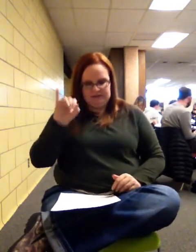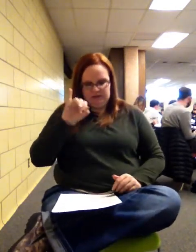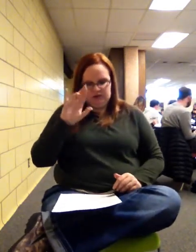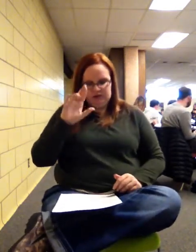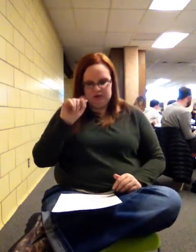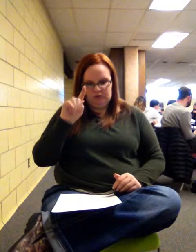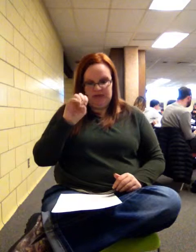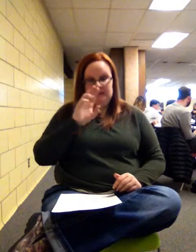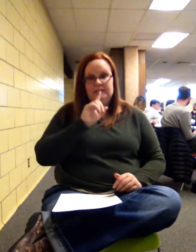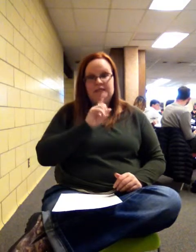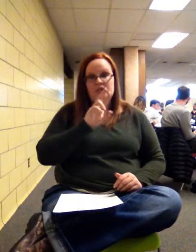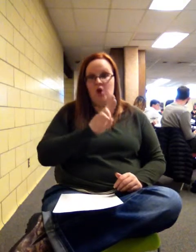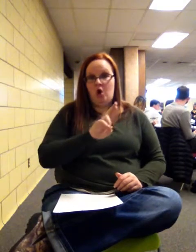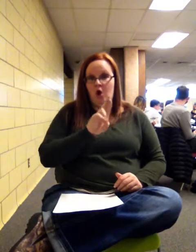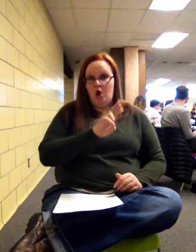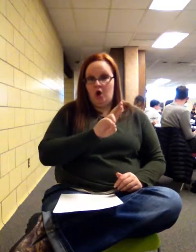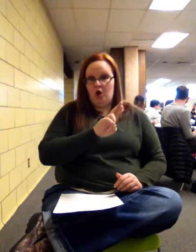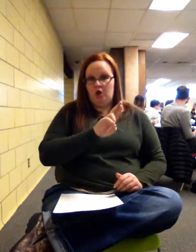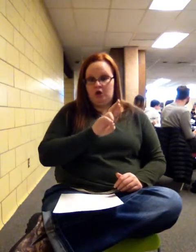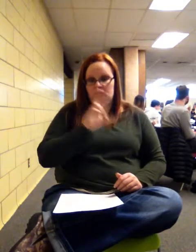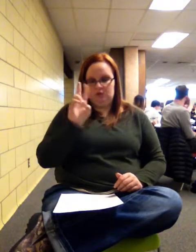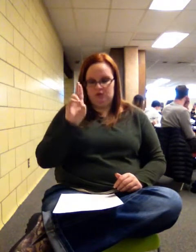is your R star,